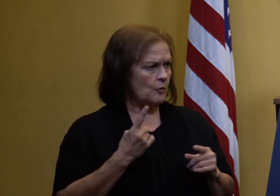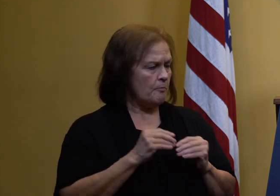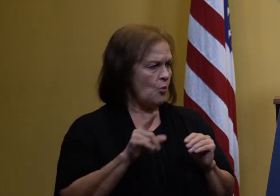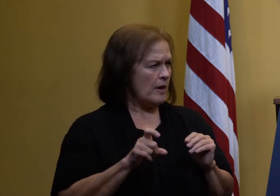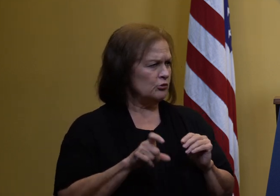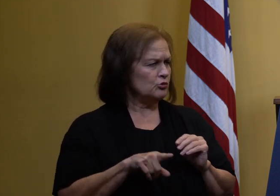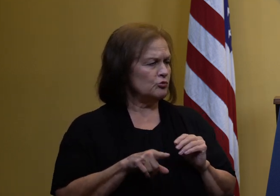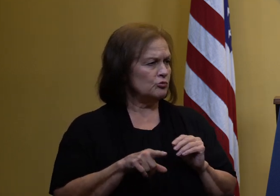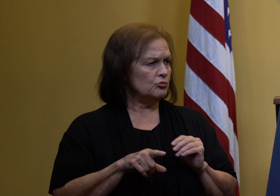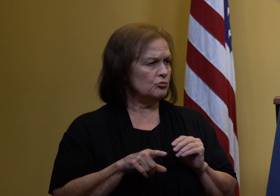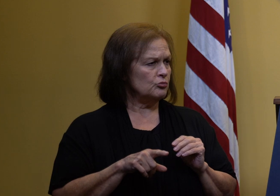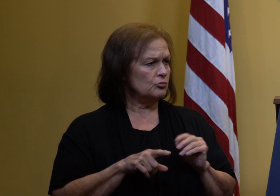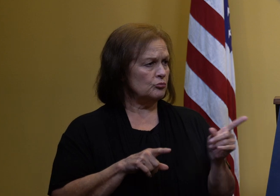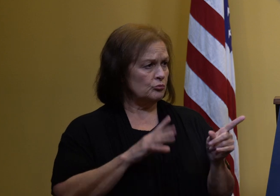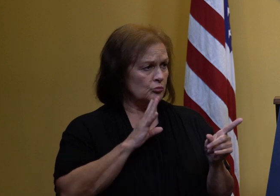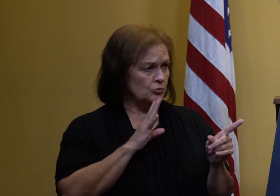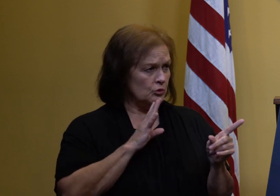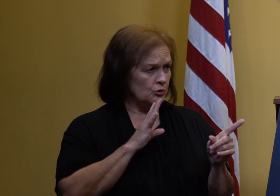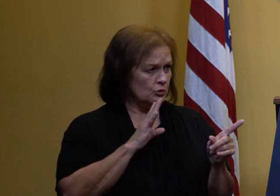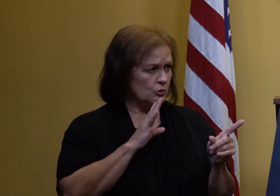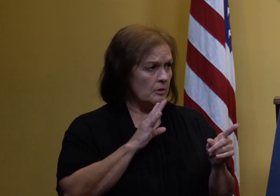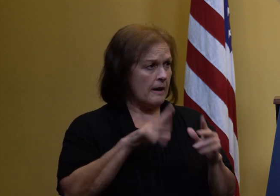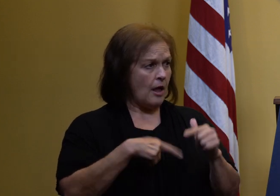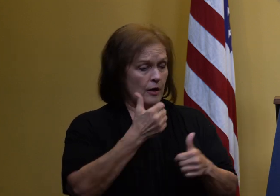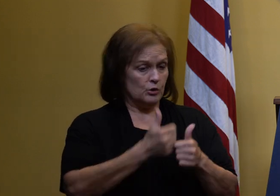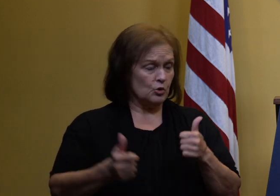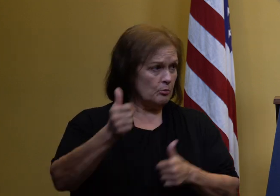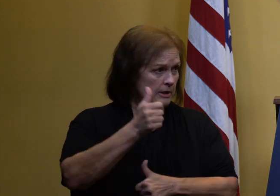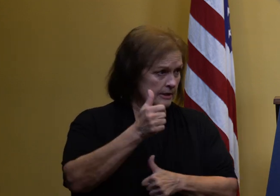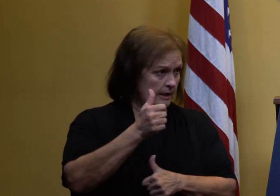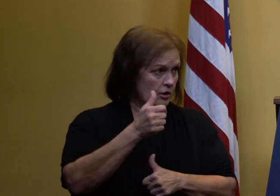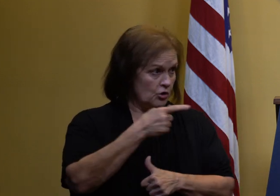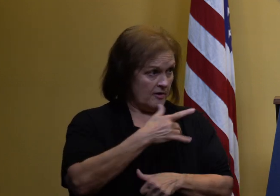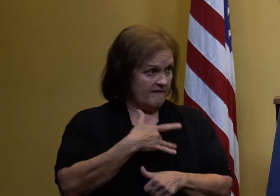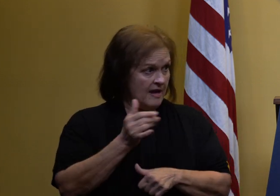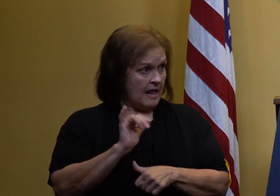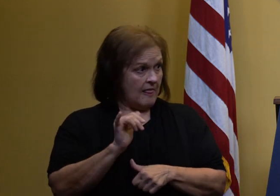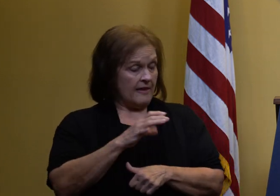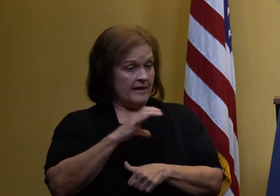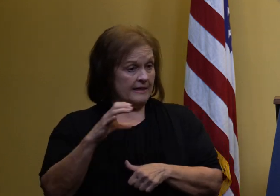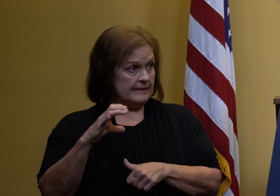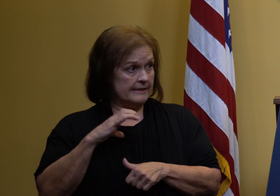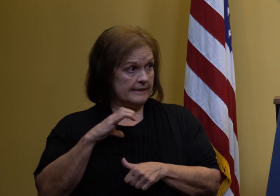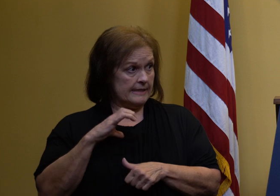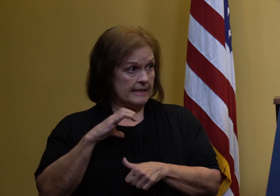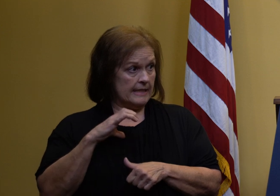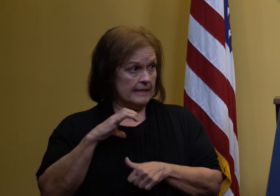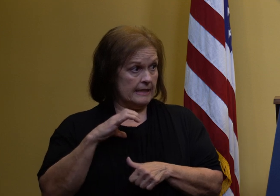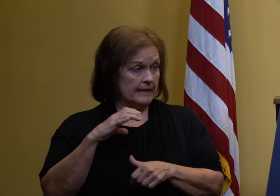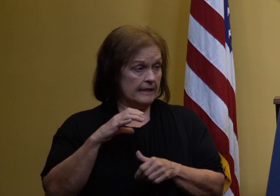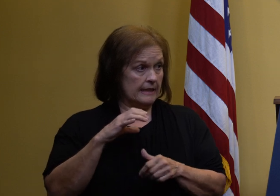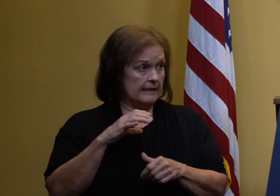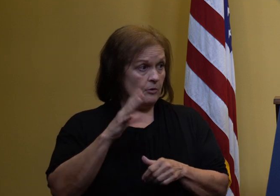more question. Just when it comes to your pick for superintendent, do you feel confident that the city council will confirm Ann